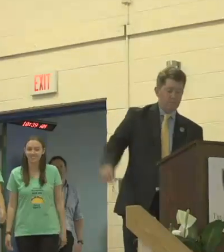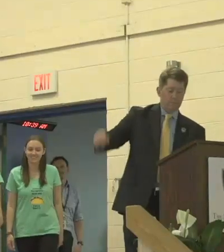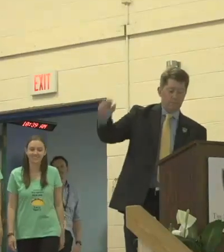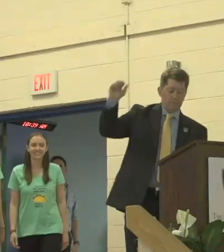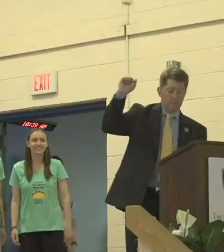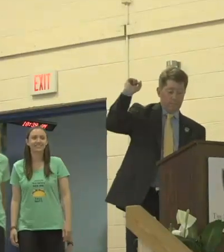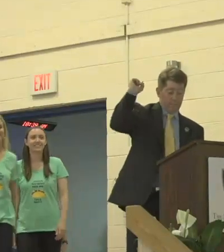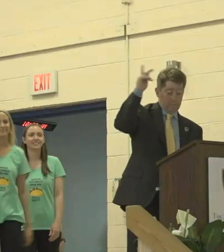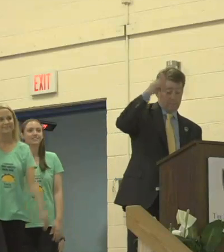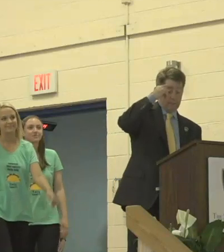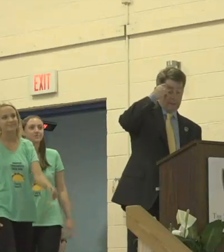Okay,